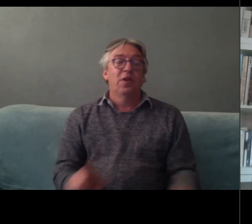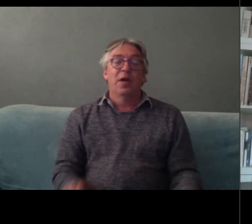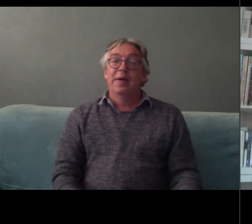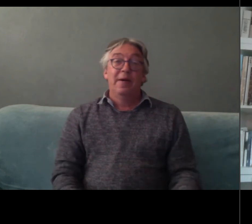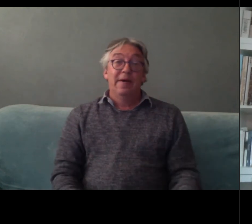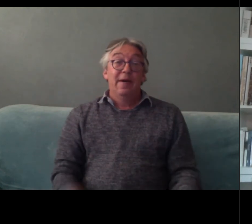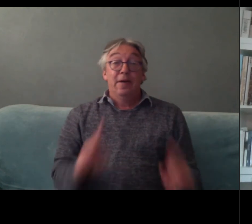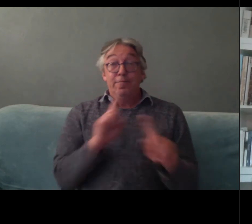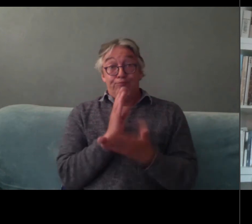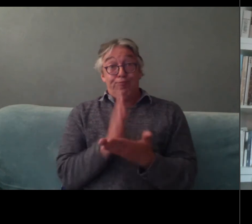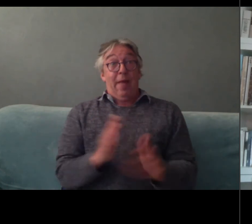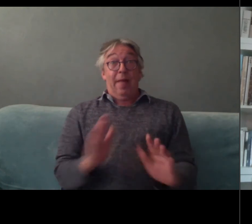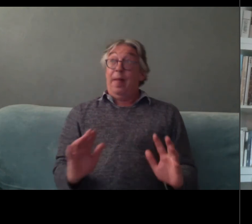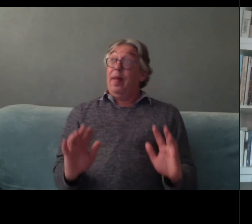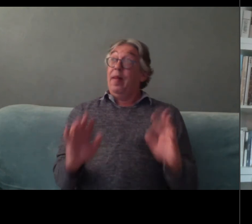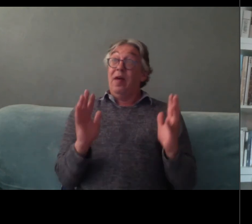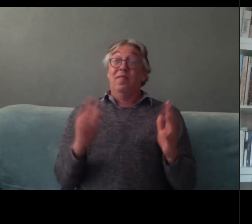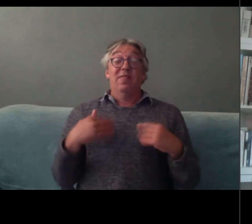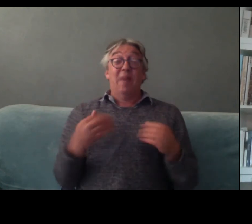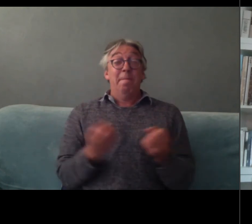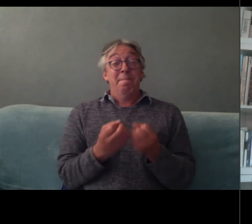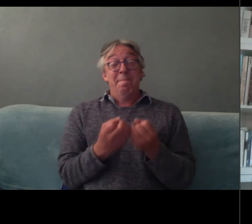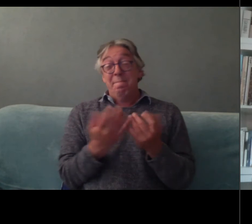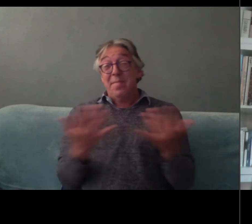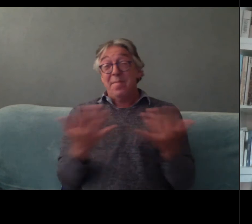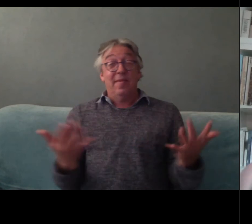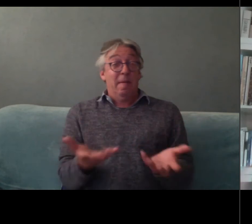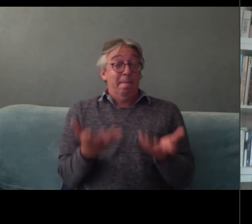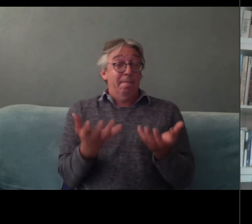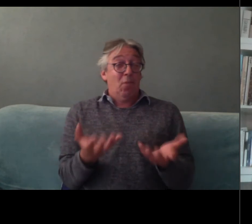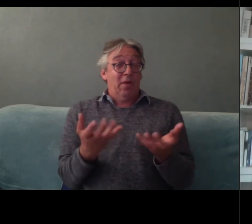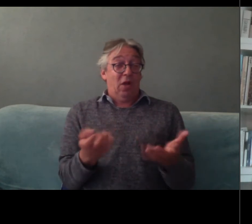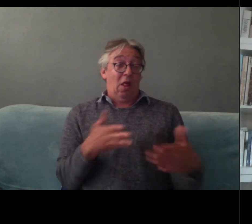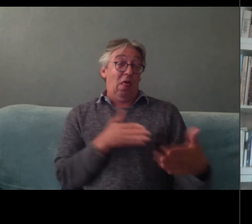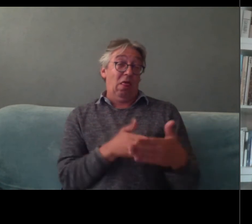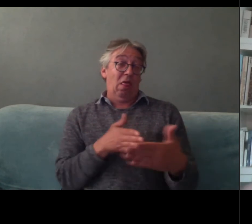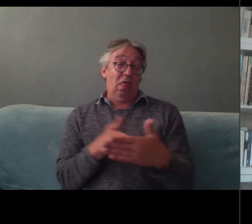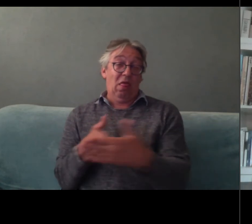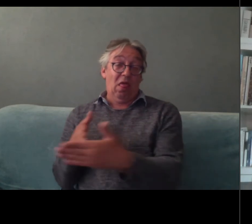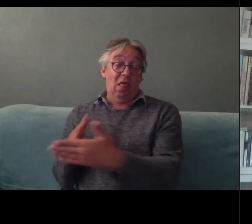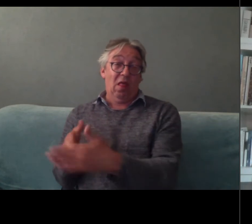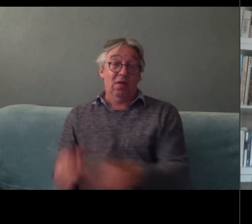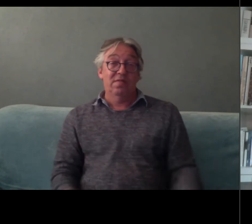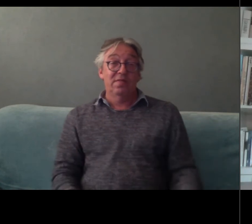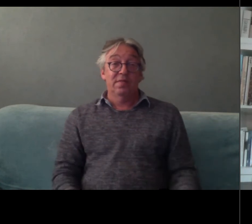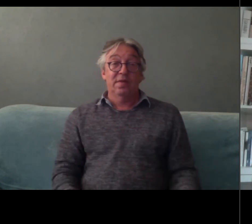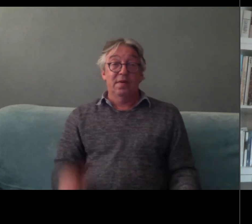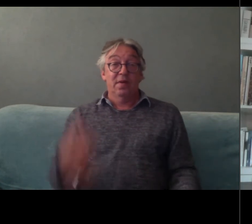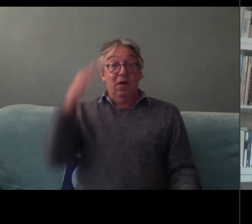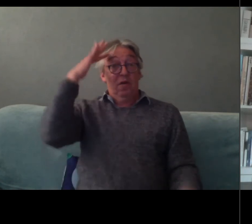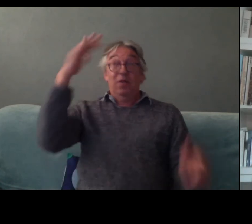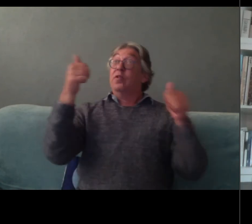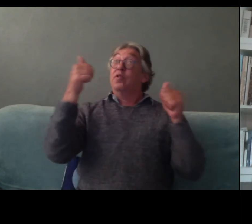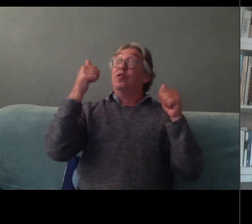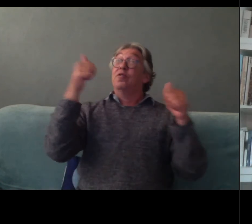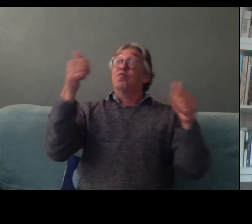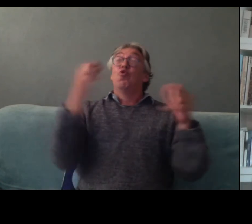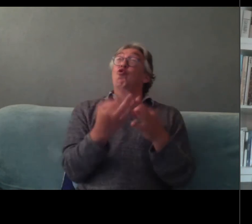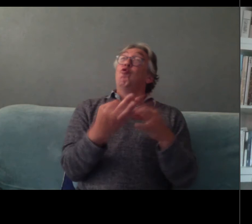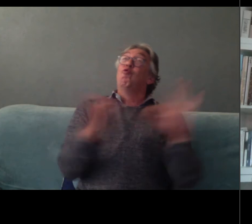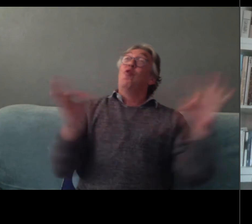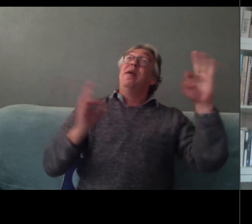again. And of course, we can speak about free movement when people try to go and live in other